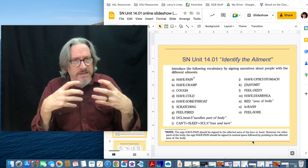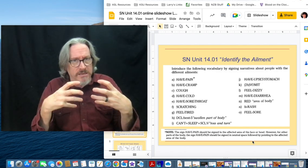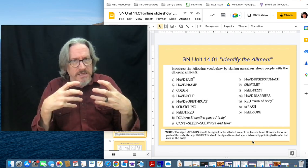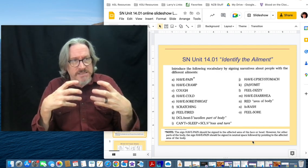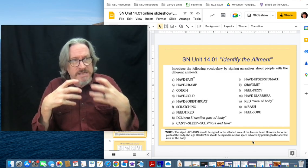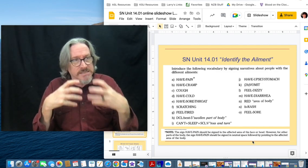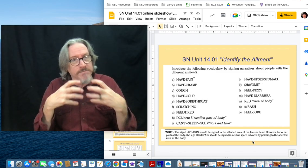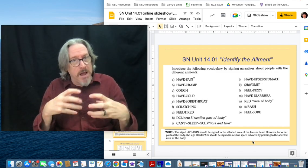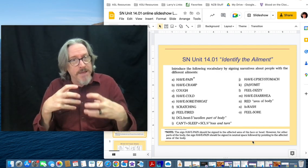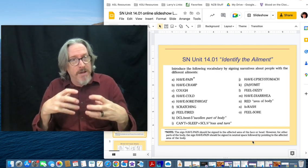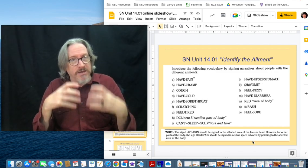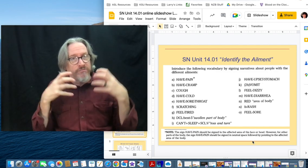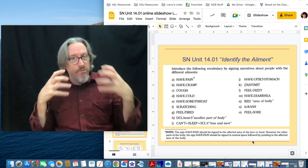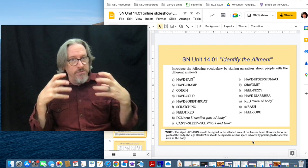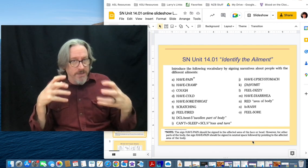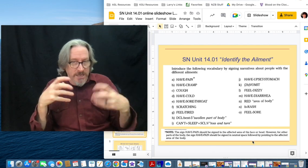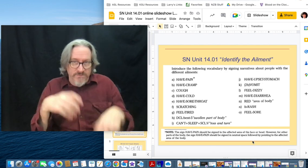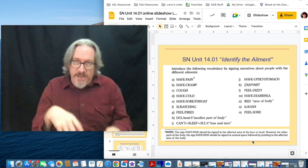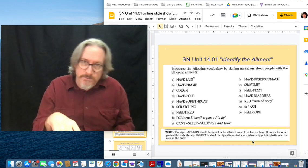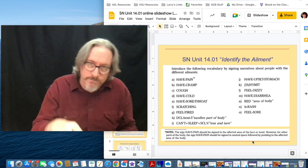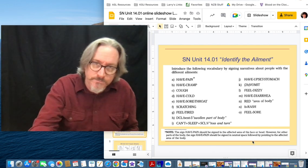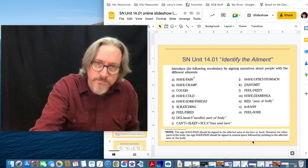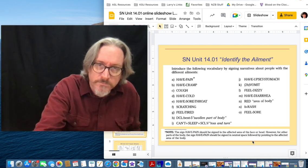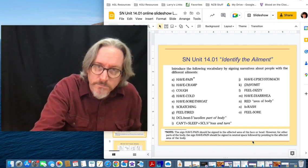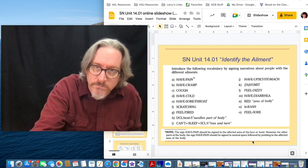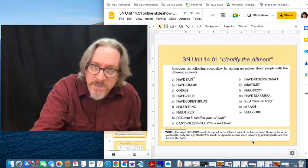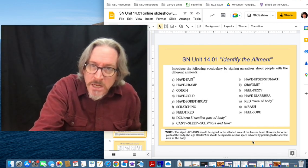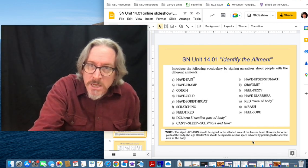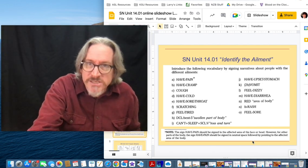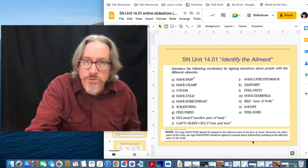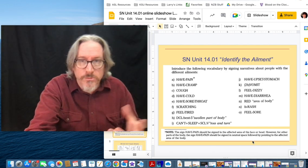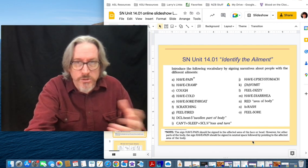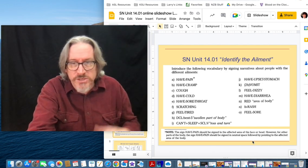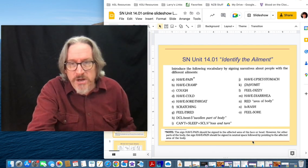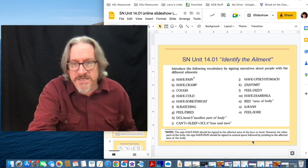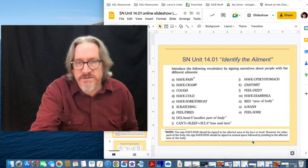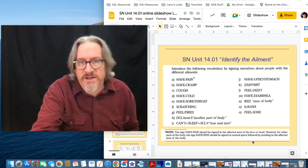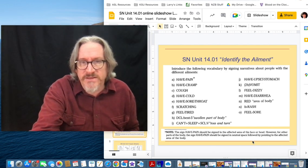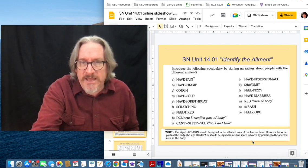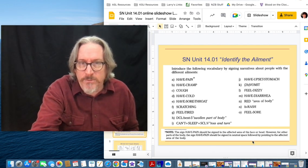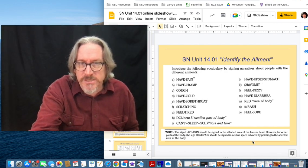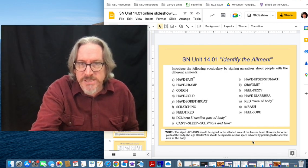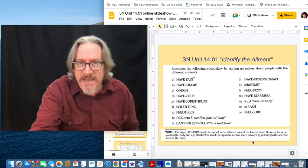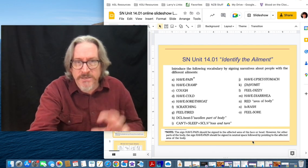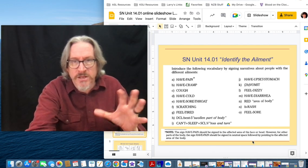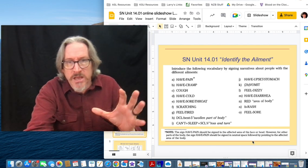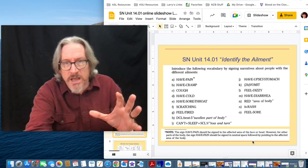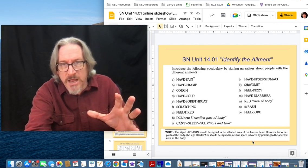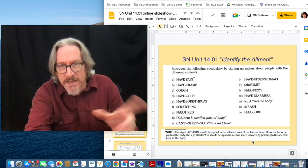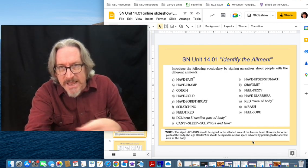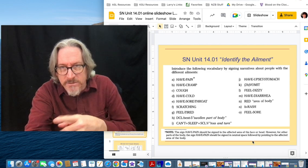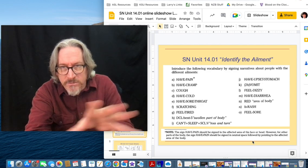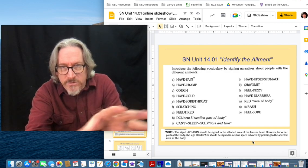image that sticks in my mind for the meaning of that. So those are identifying the ailments. And